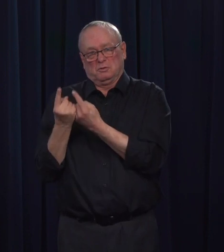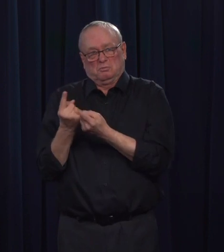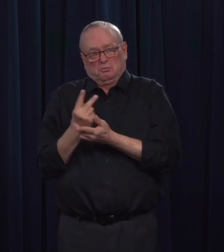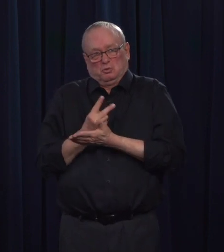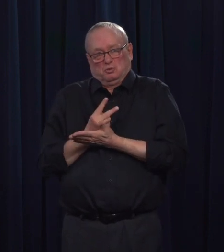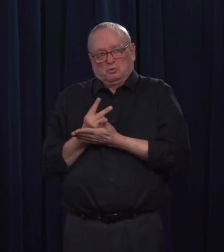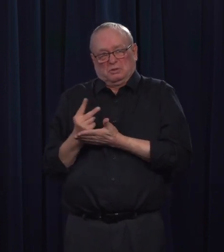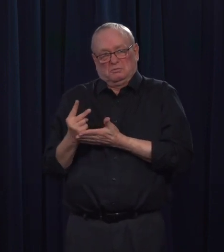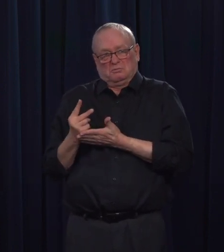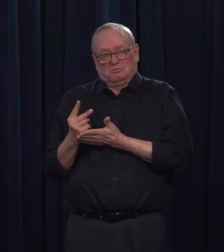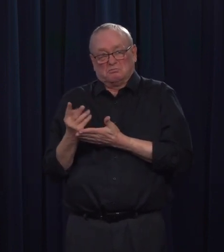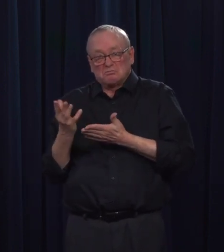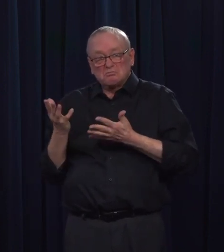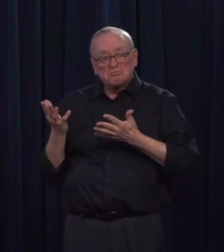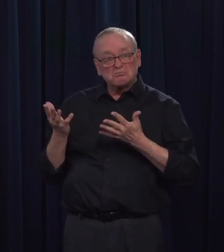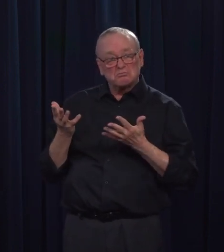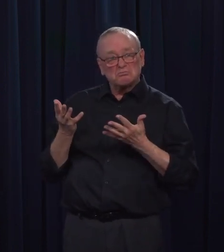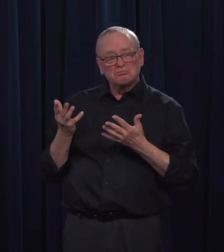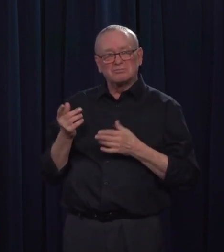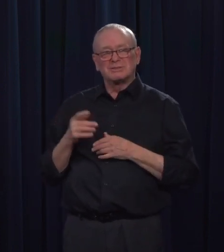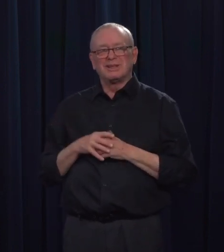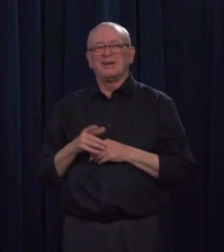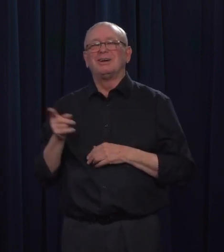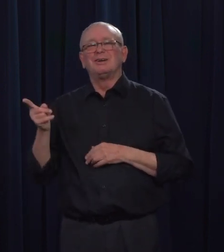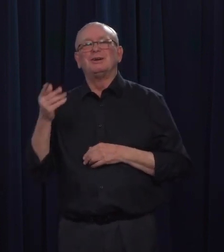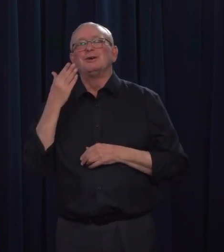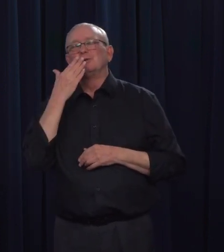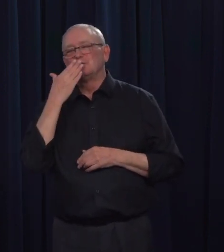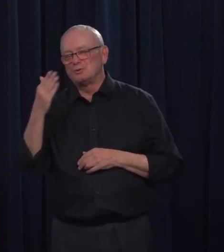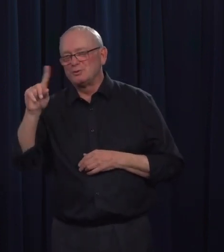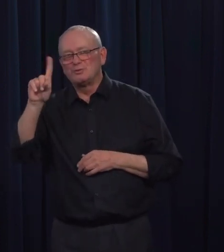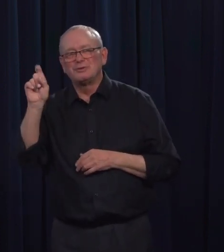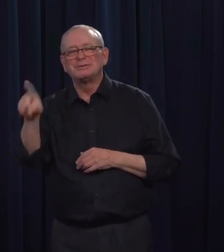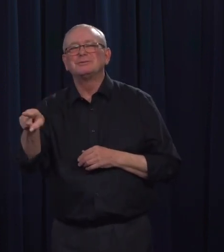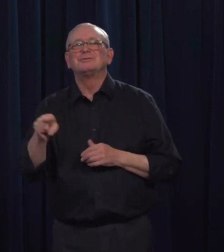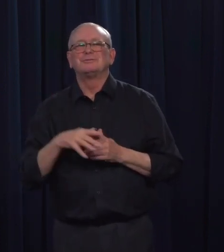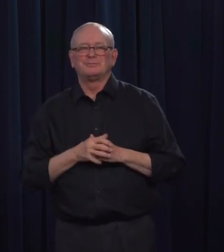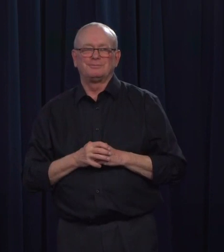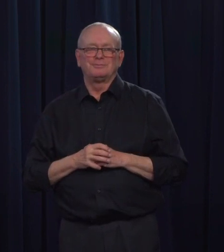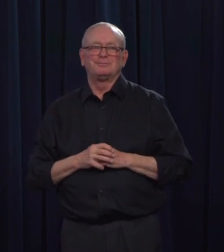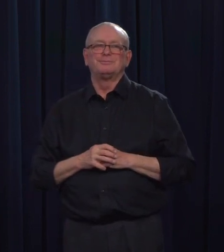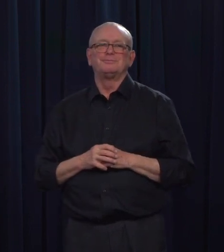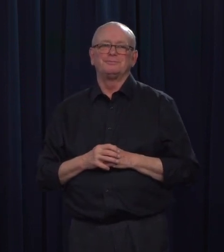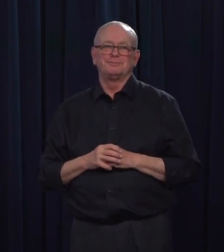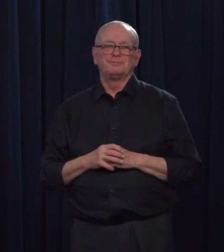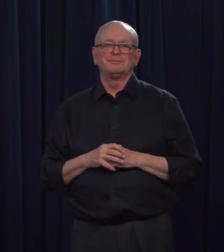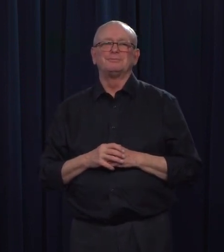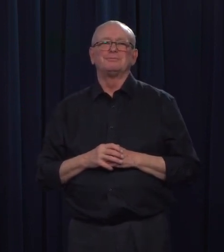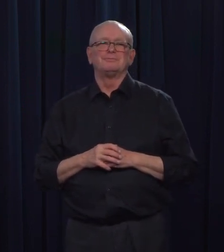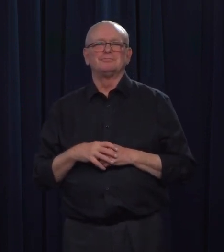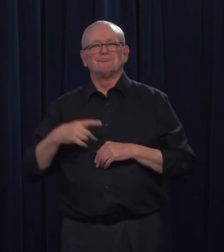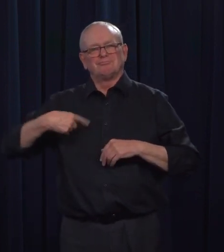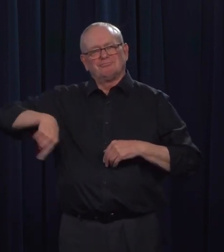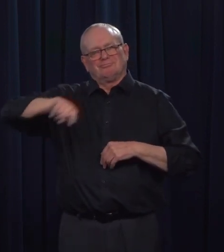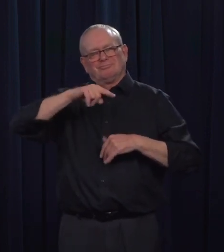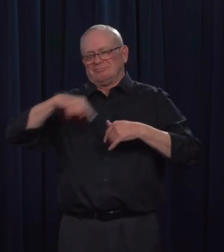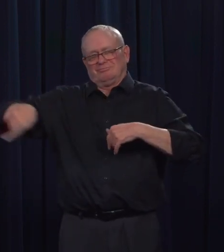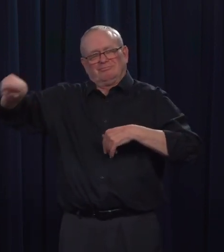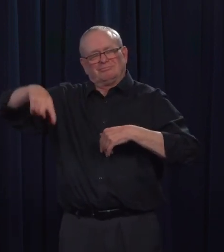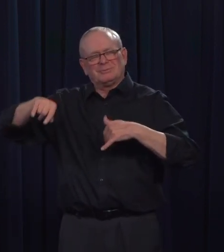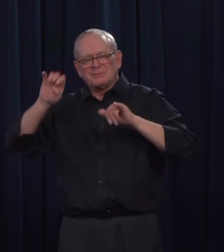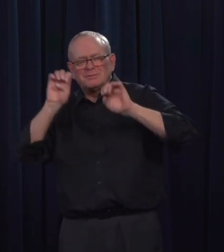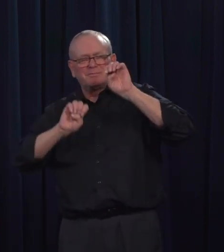that we face with evaluating the impacts of all of the efforts that we've undertaken is that we